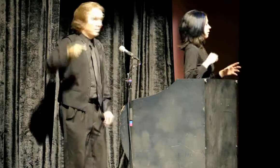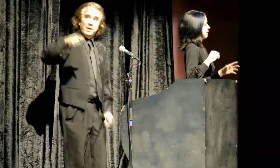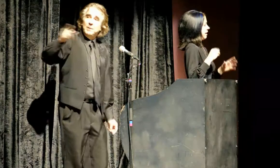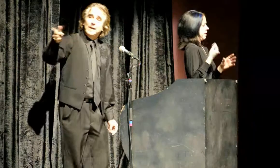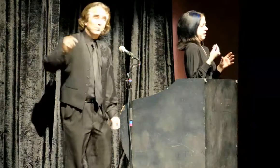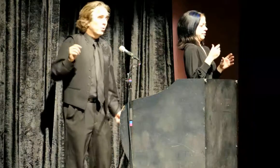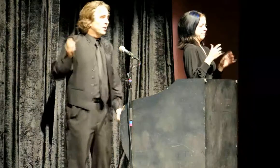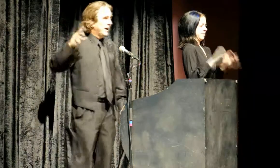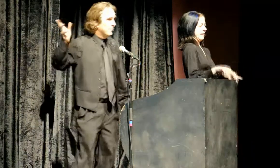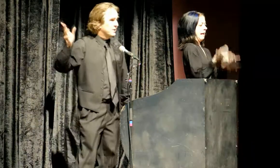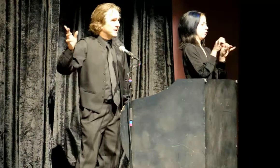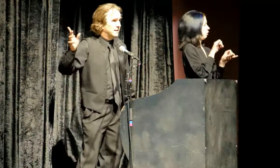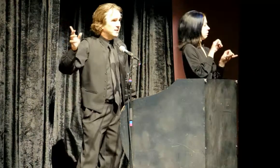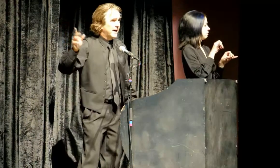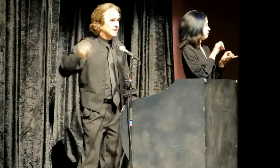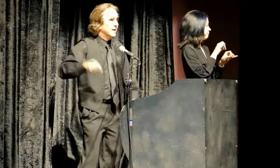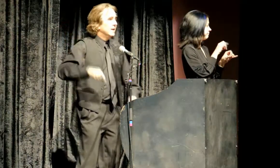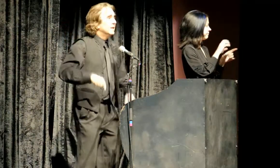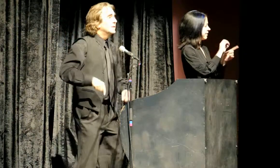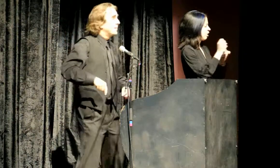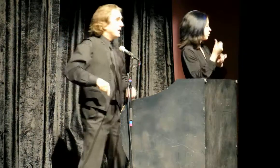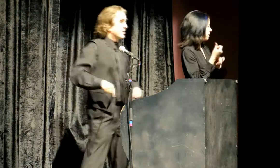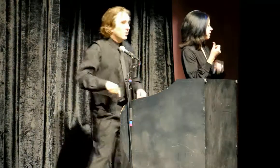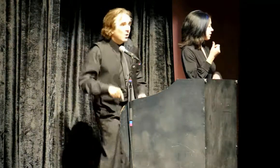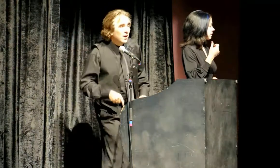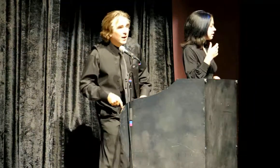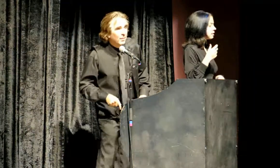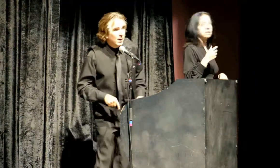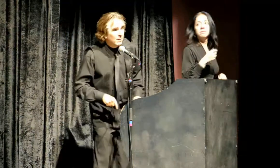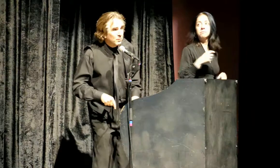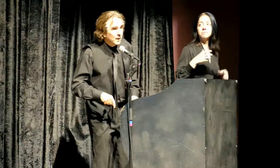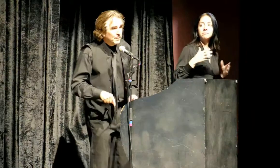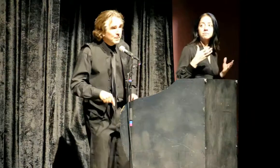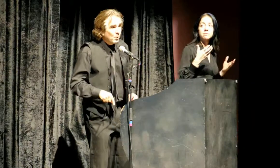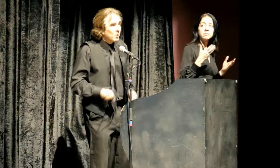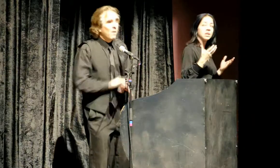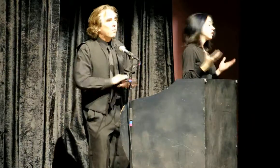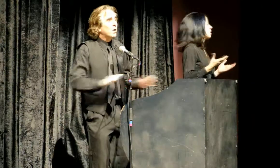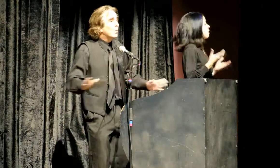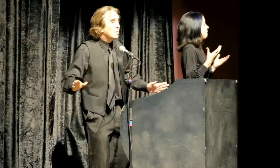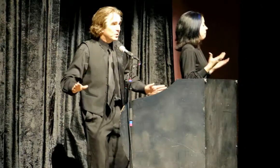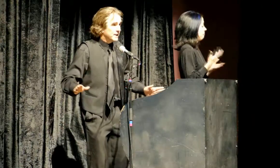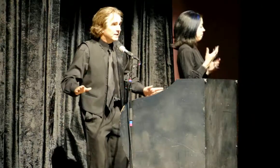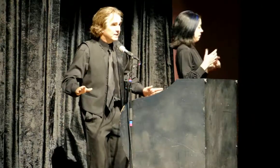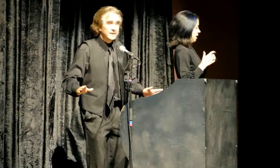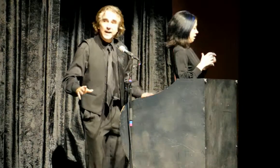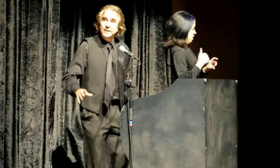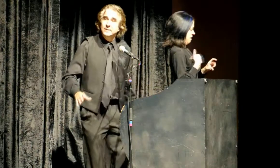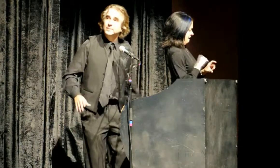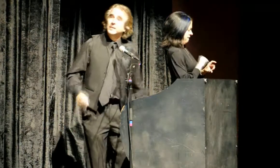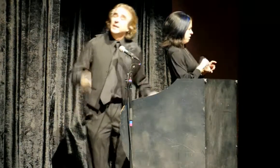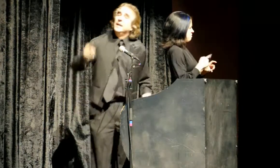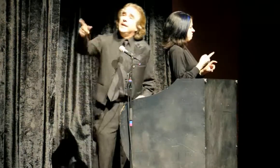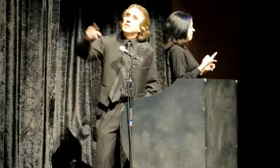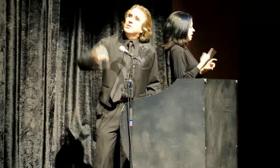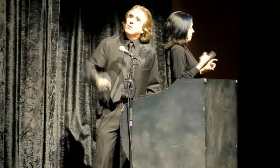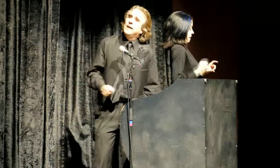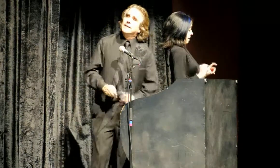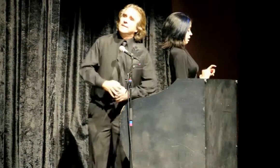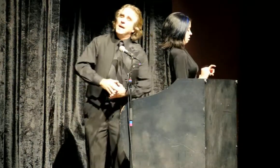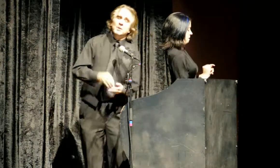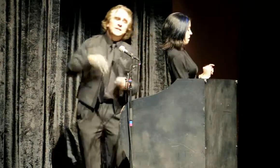bottle of Planet Porter, 8% sales tax. Step next door, a bottle of Polygamy Porter, 41% sales tax.